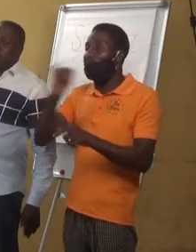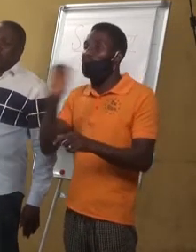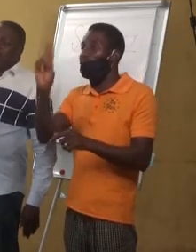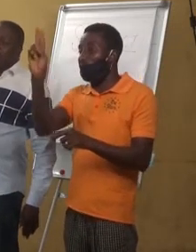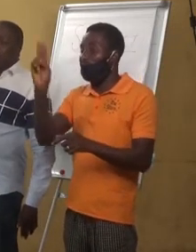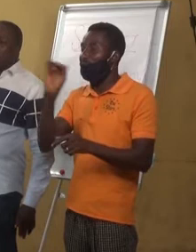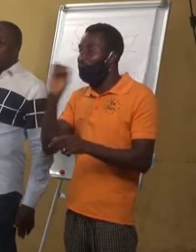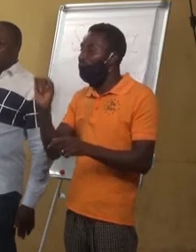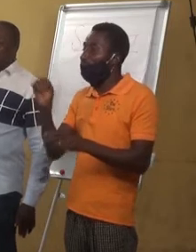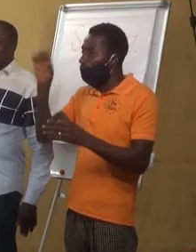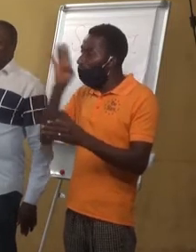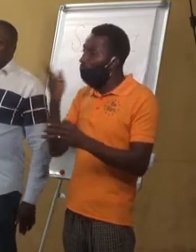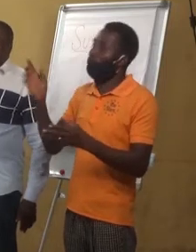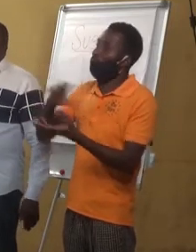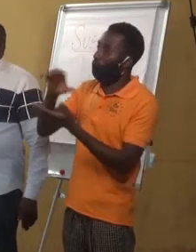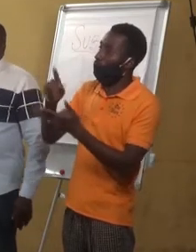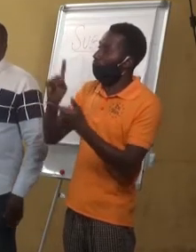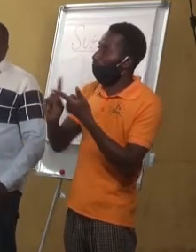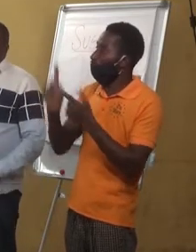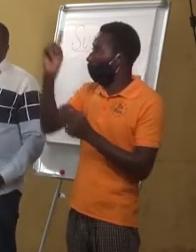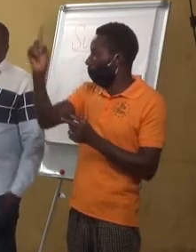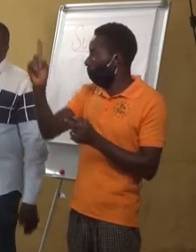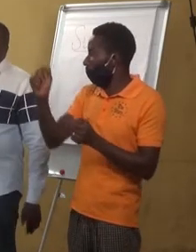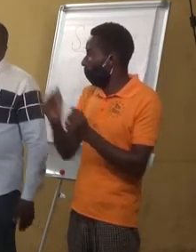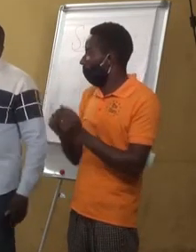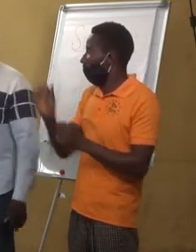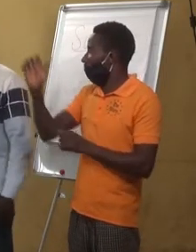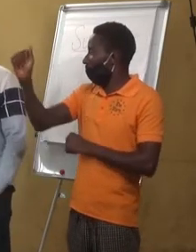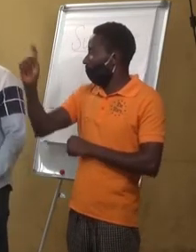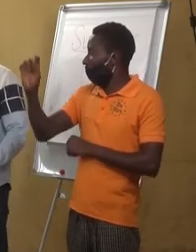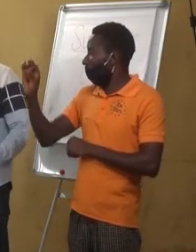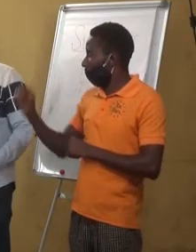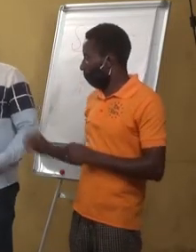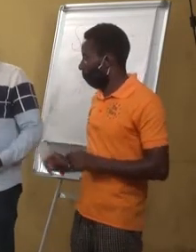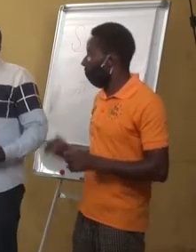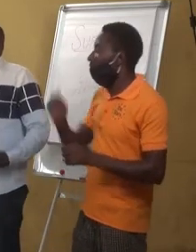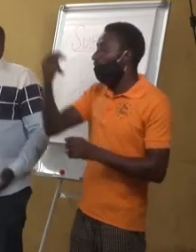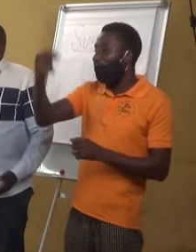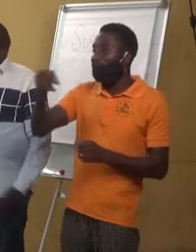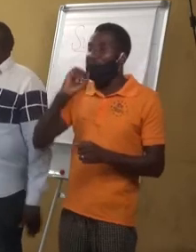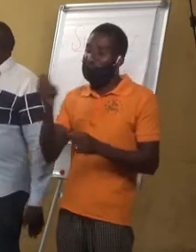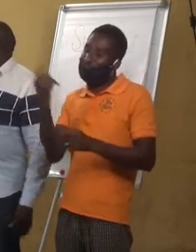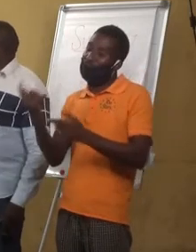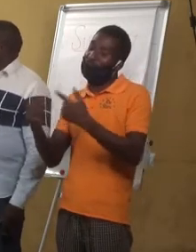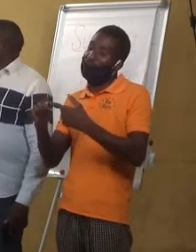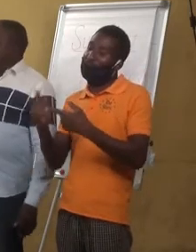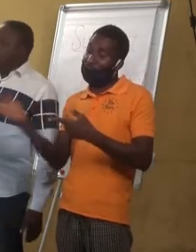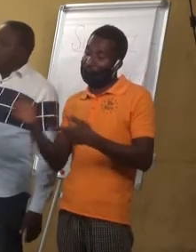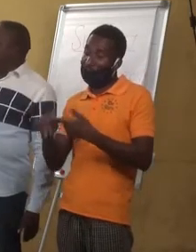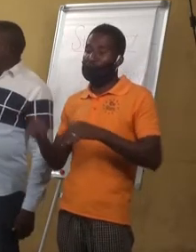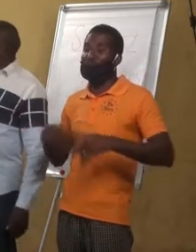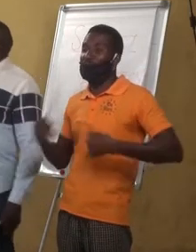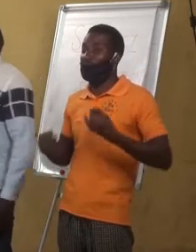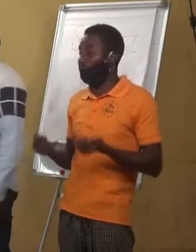being contributed by only one of the atom, and that is nitrogen. Hydrogen is only coming in there to enjoy. By this,